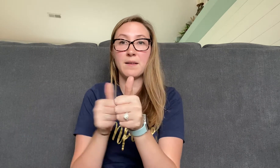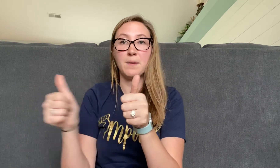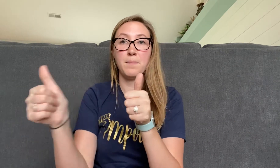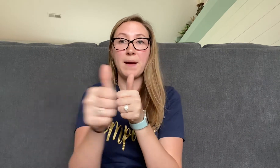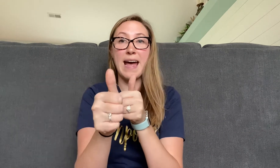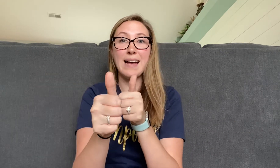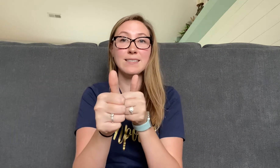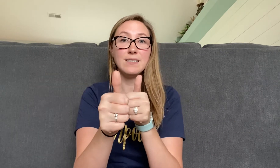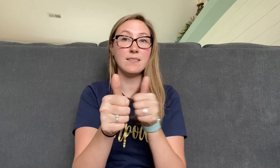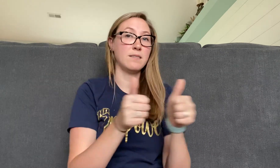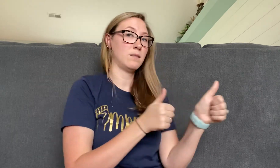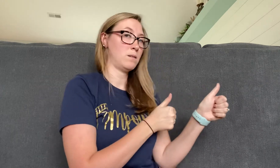pass,